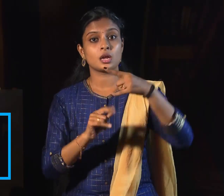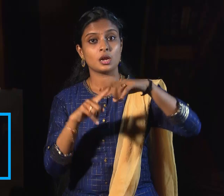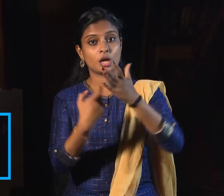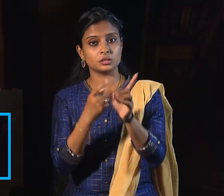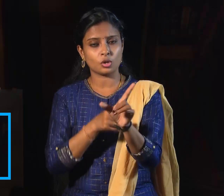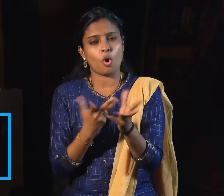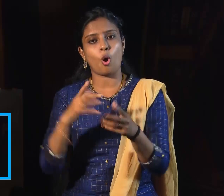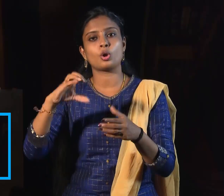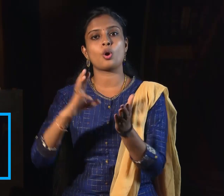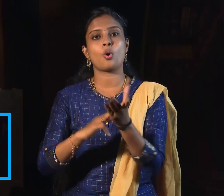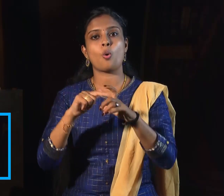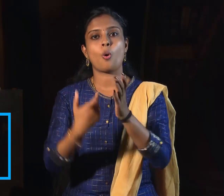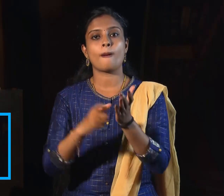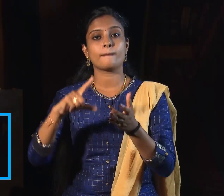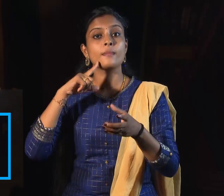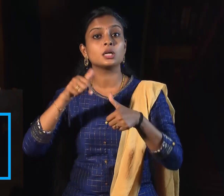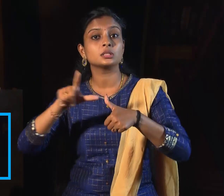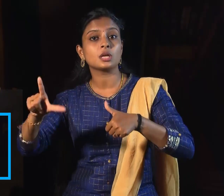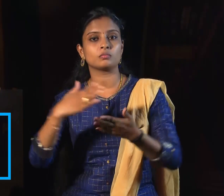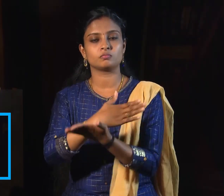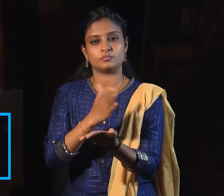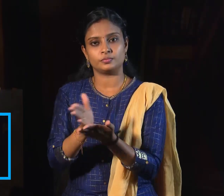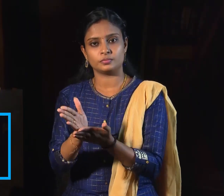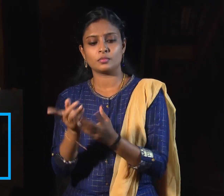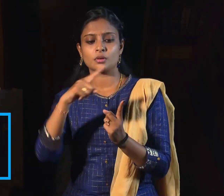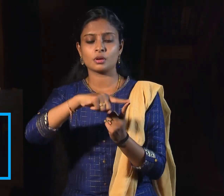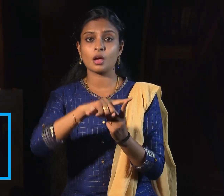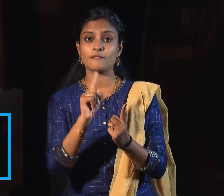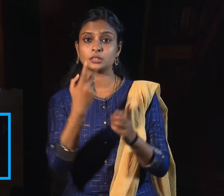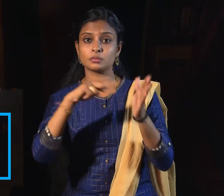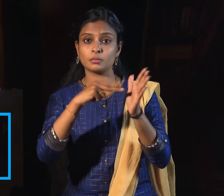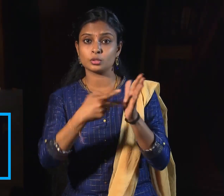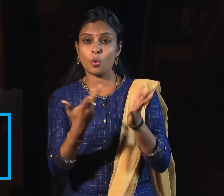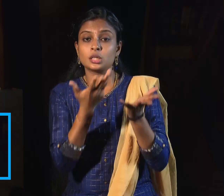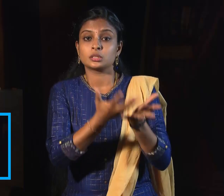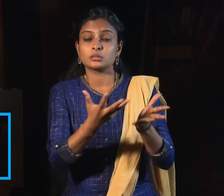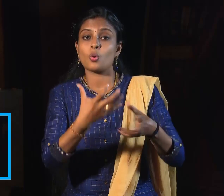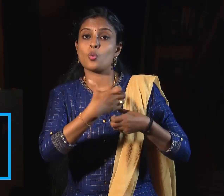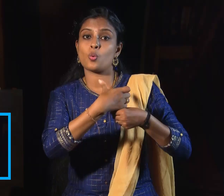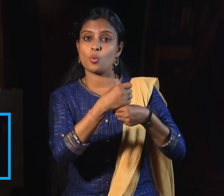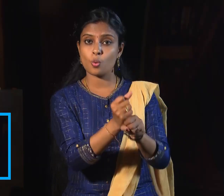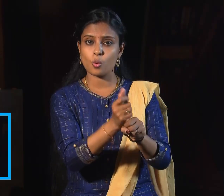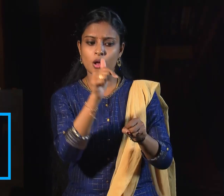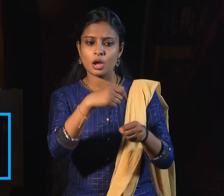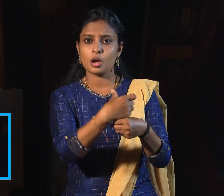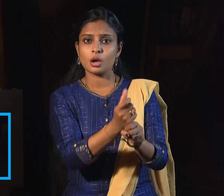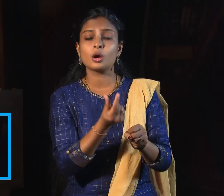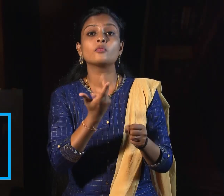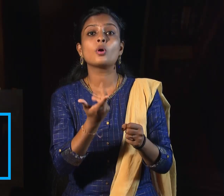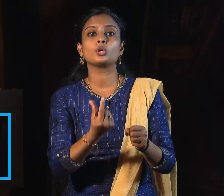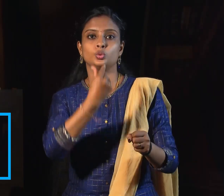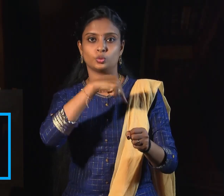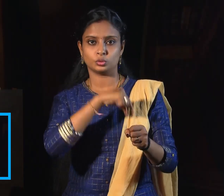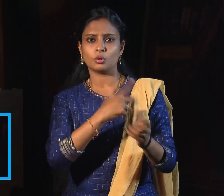commercial enterprises. Industry refers to the production of goods meant for consumption or for